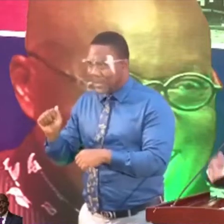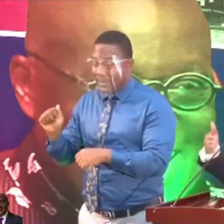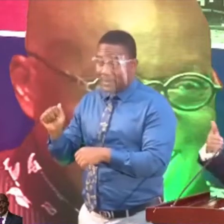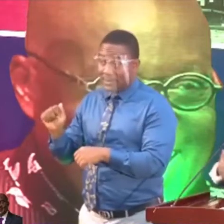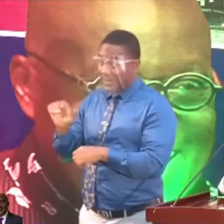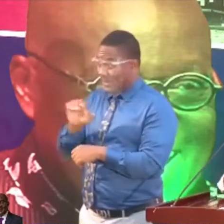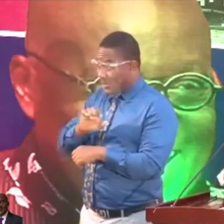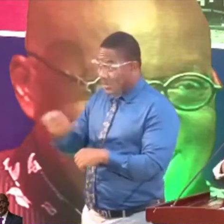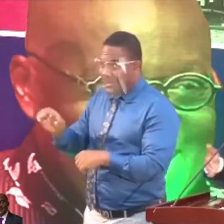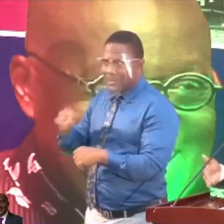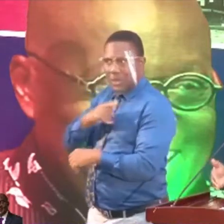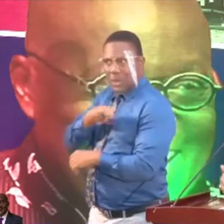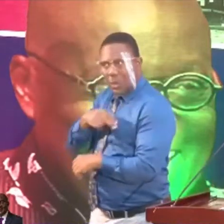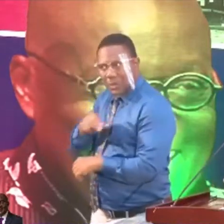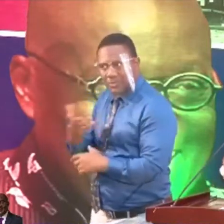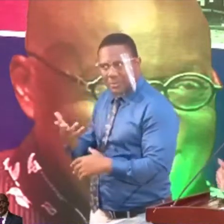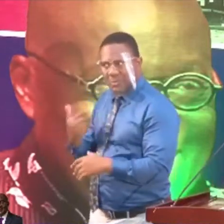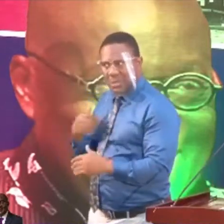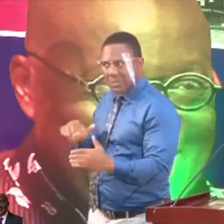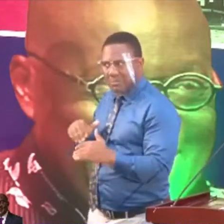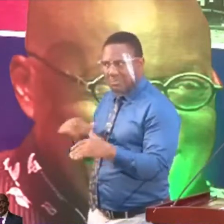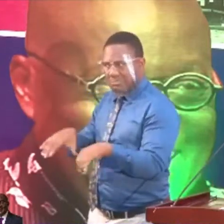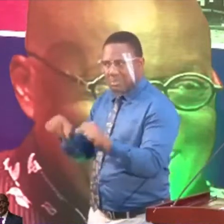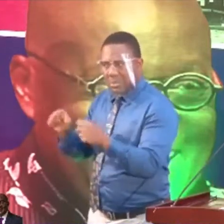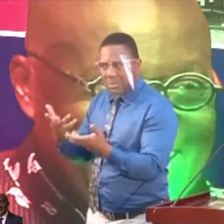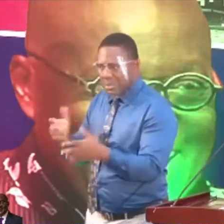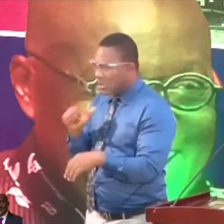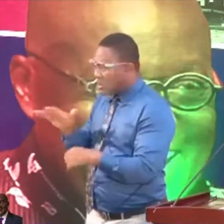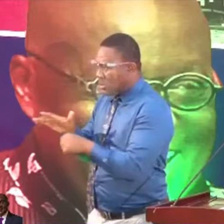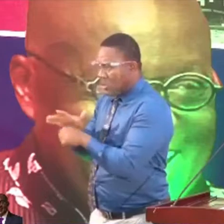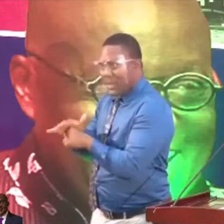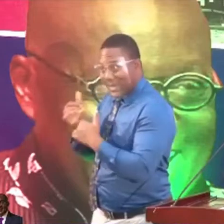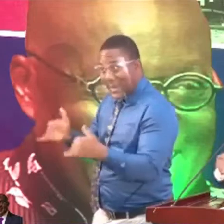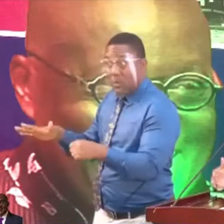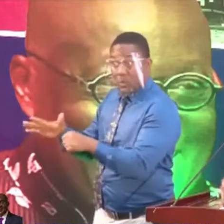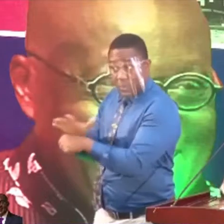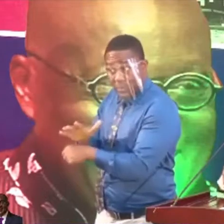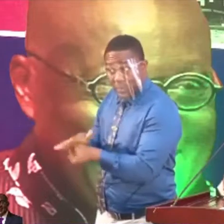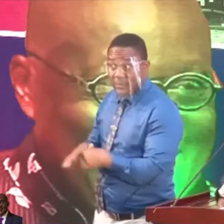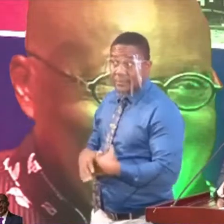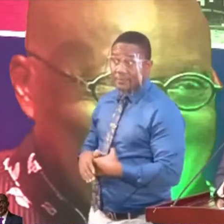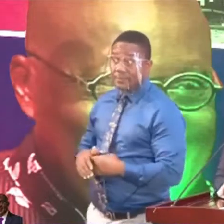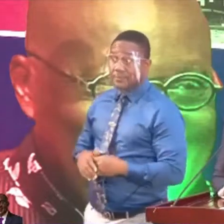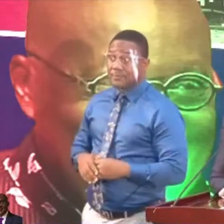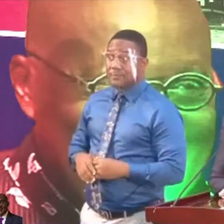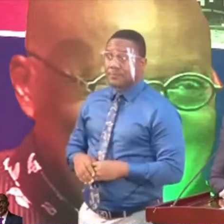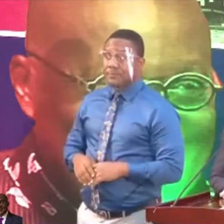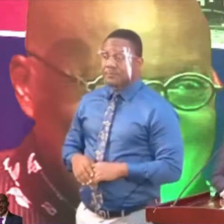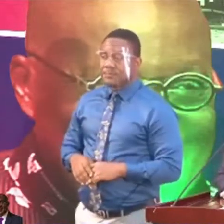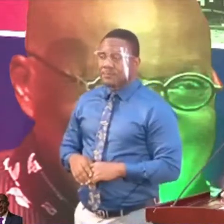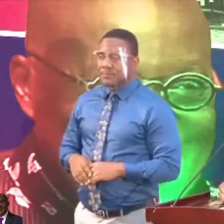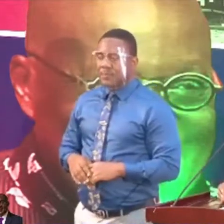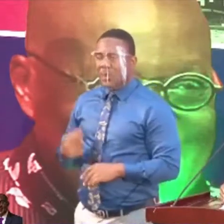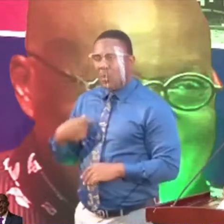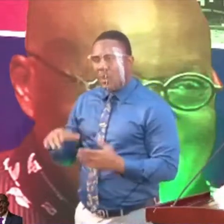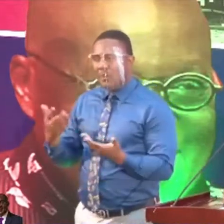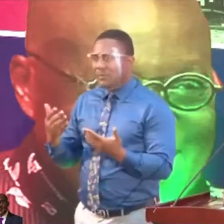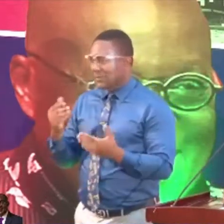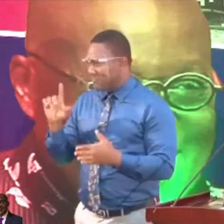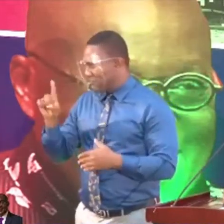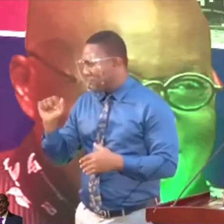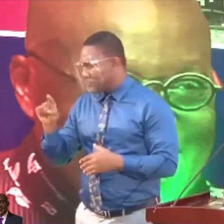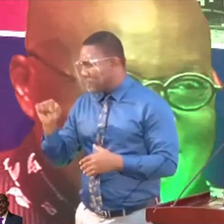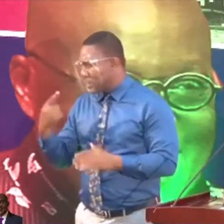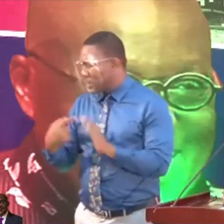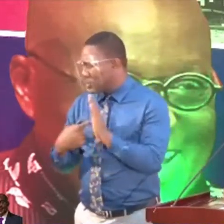Hospital. When we came, it wasn't quite completed. We completed it, and so on. So we have the data to show